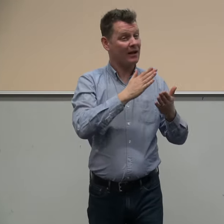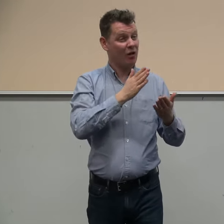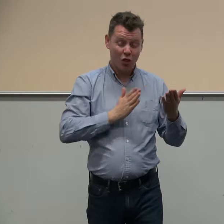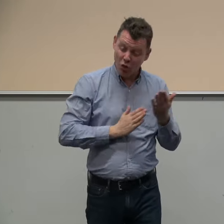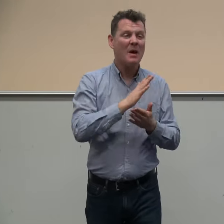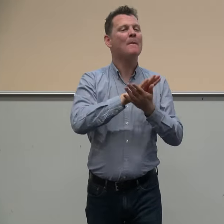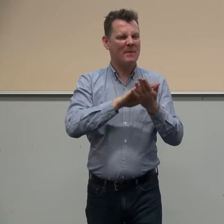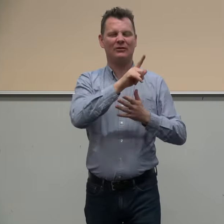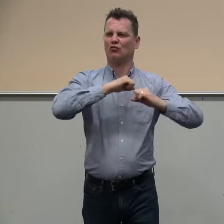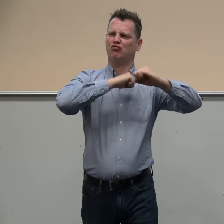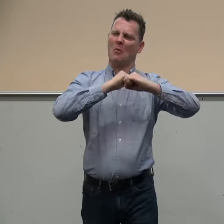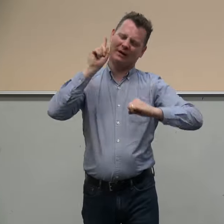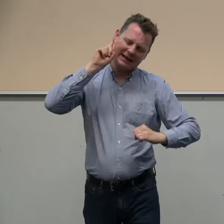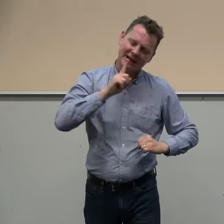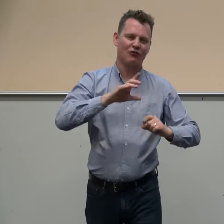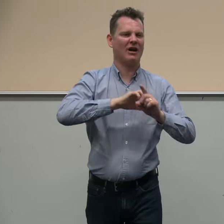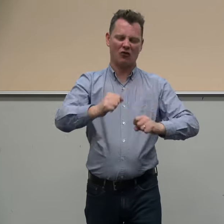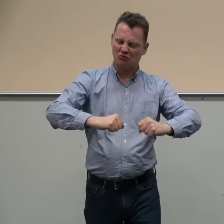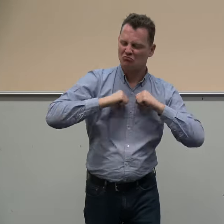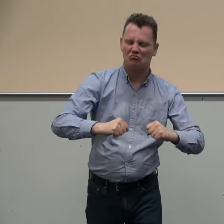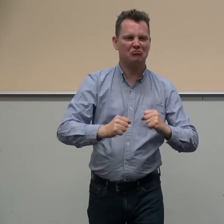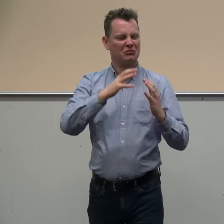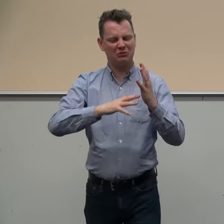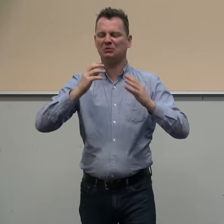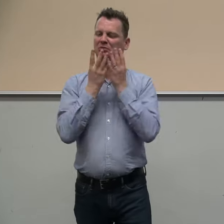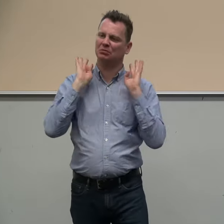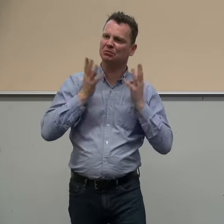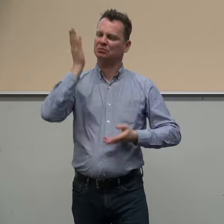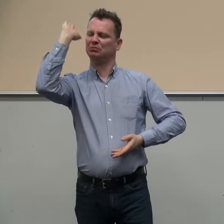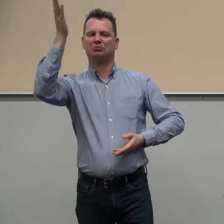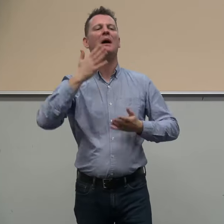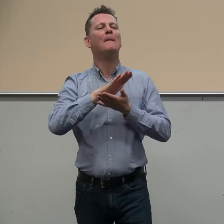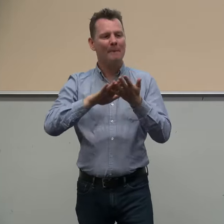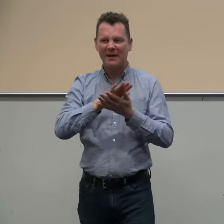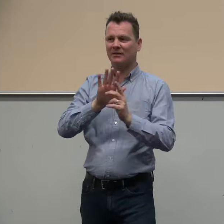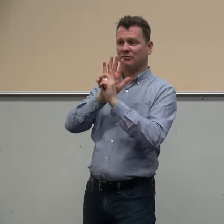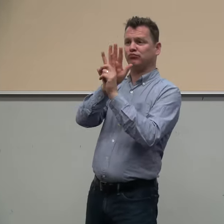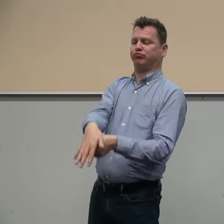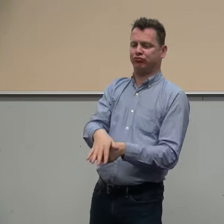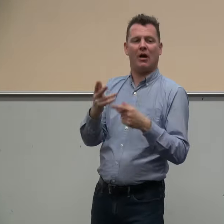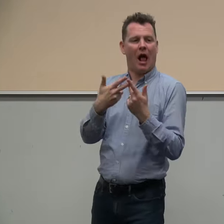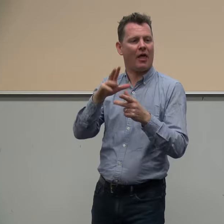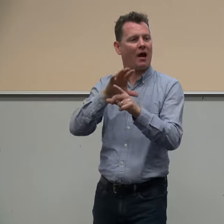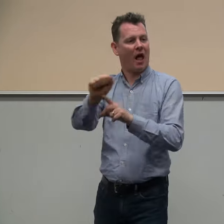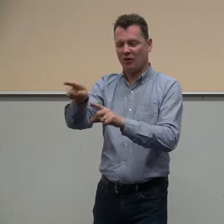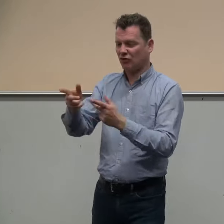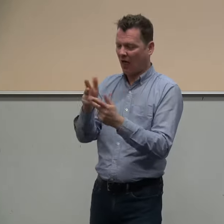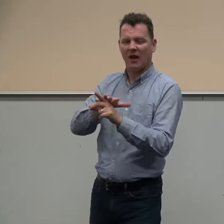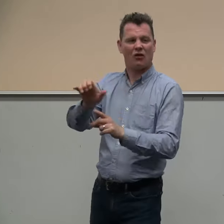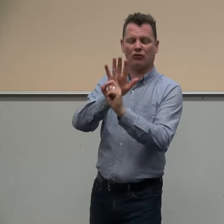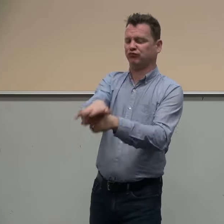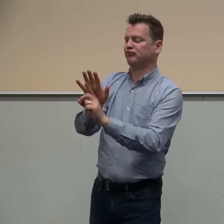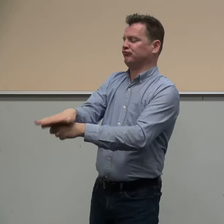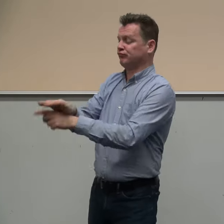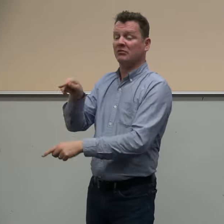promote hearing culture. And you ignore and therefore repress deaf culture by not programming